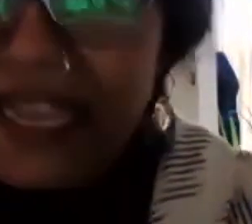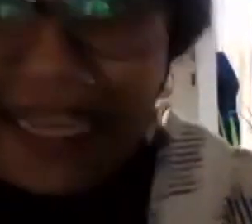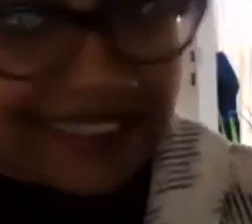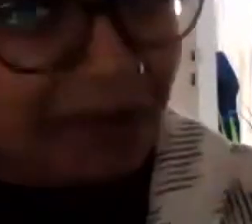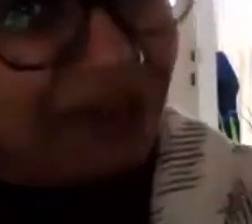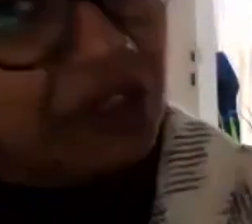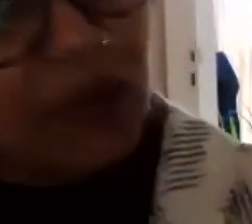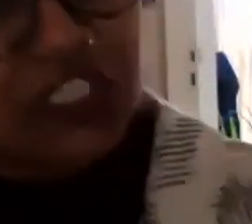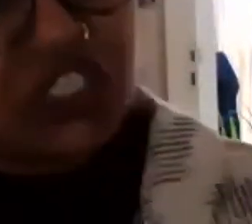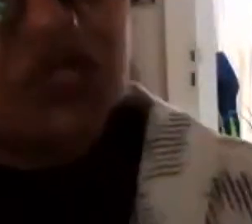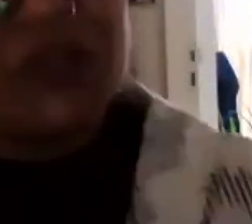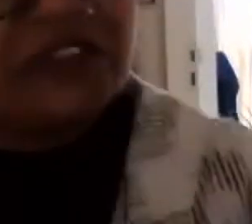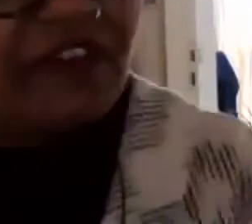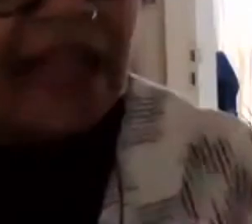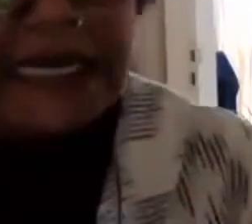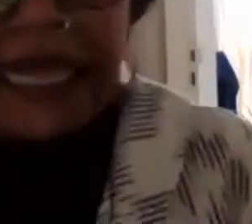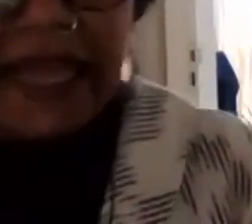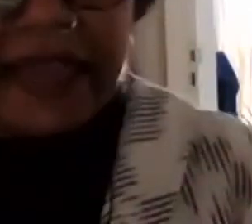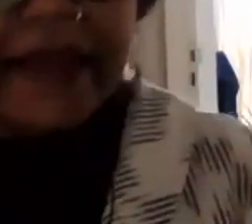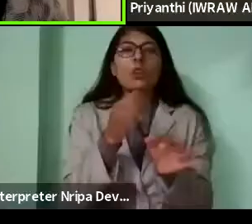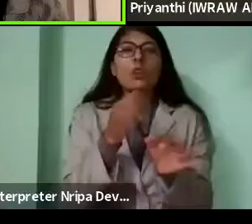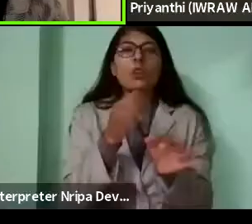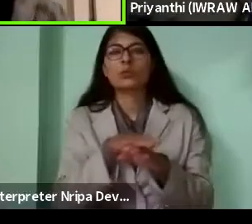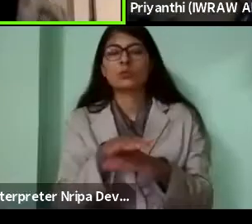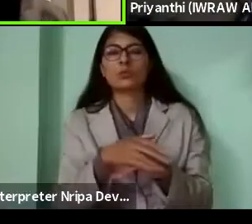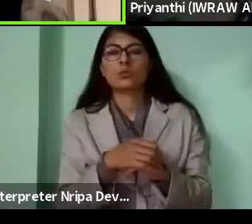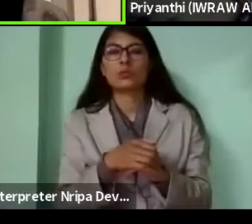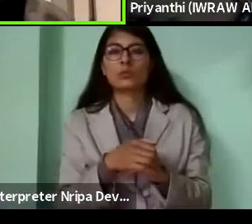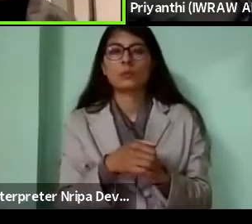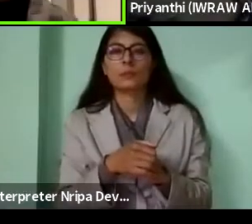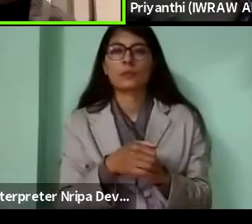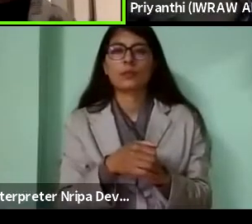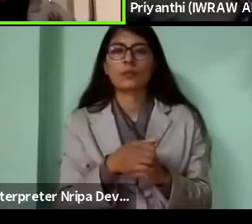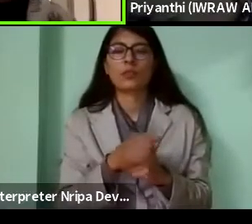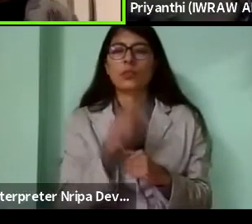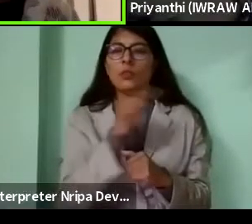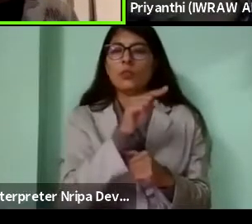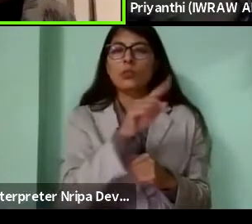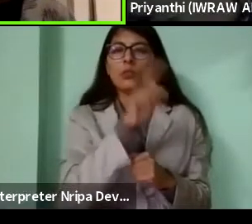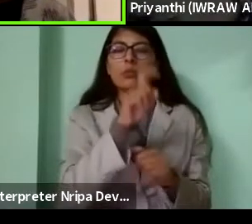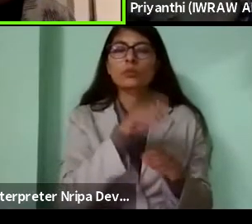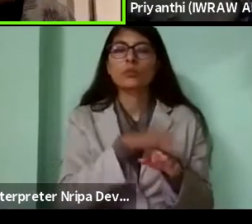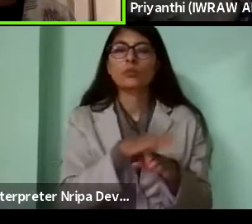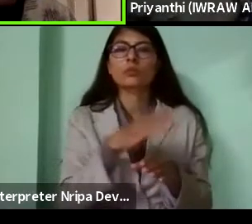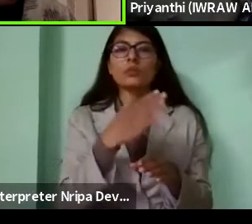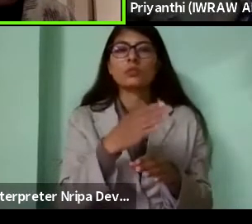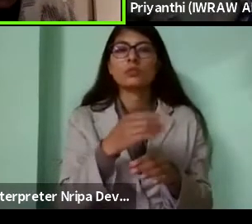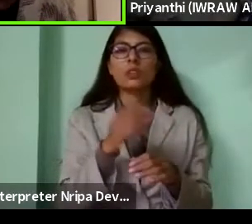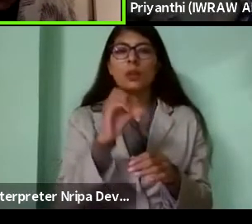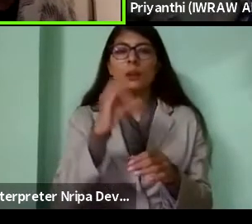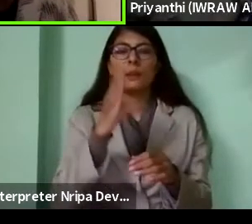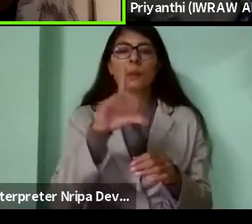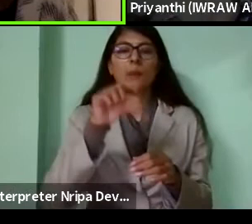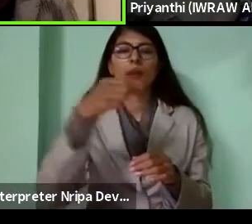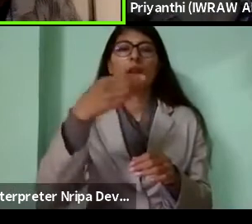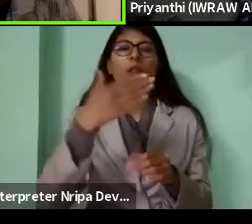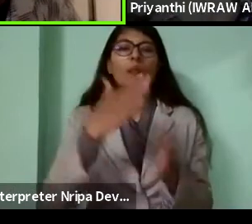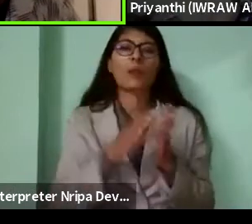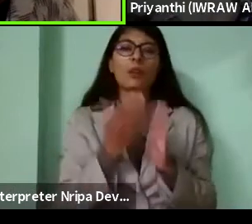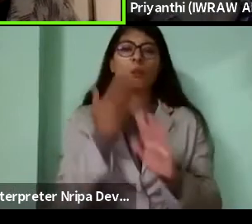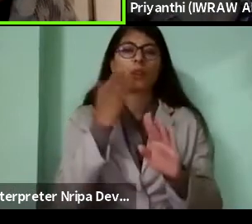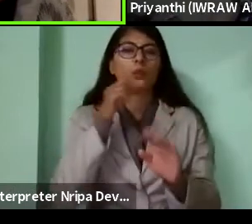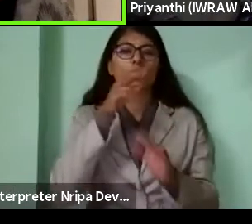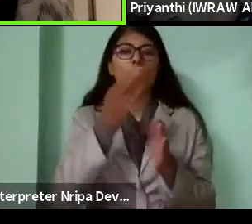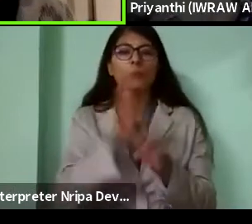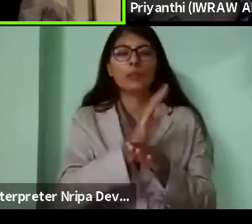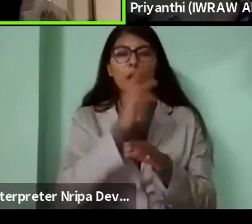I am going to say, like, some of the questions which felt like they are or they've already been answered by the panelists either